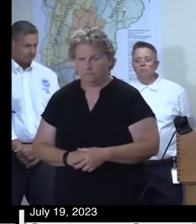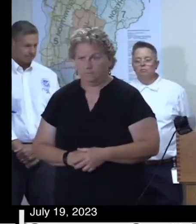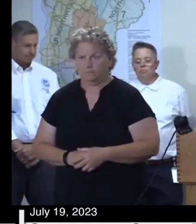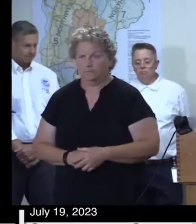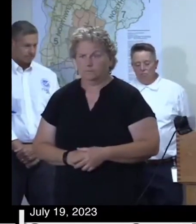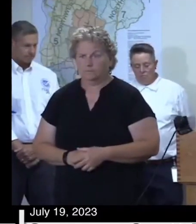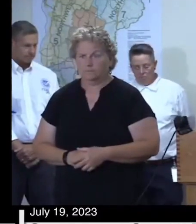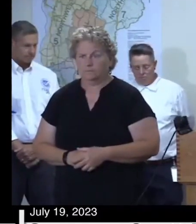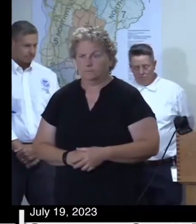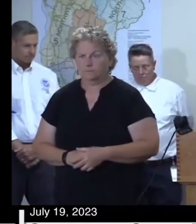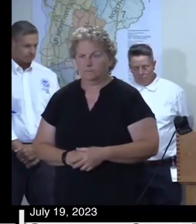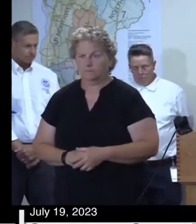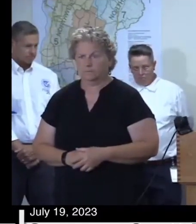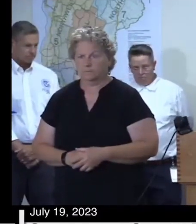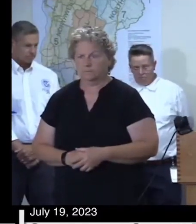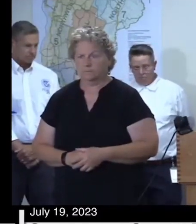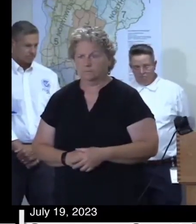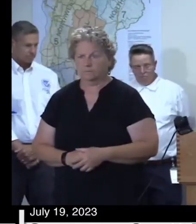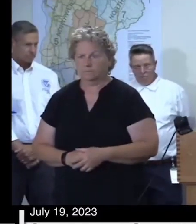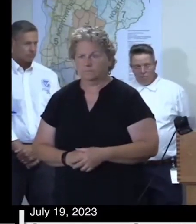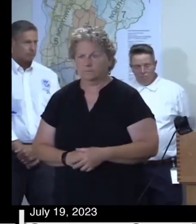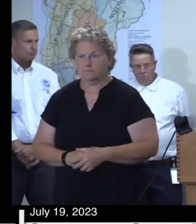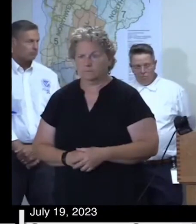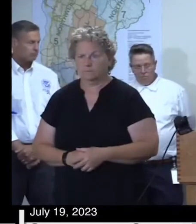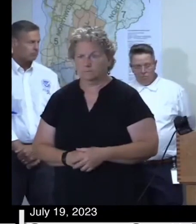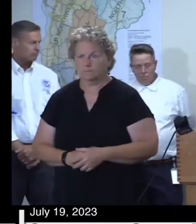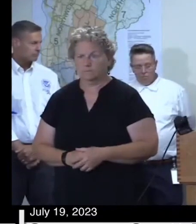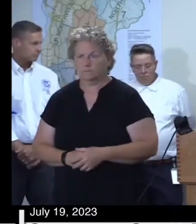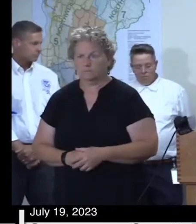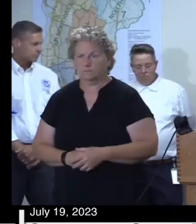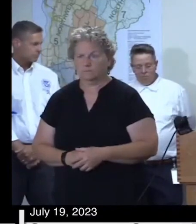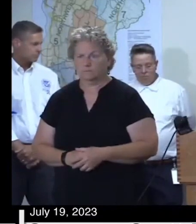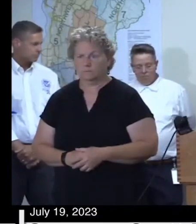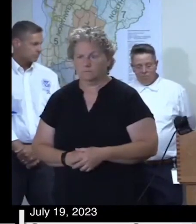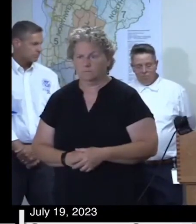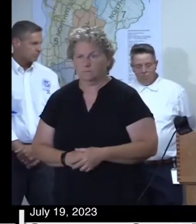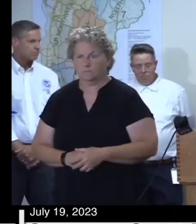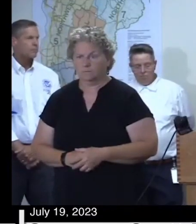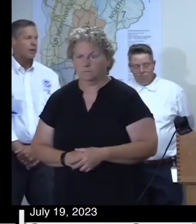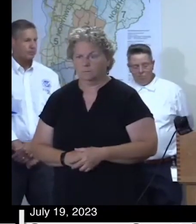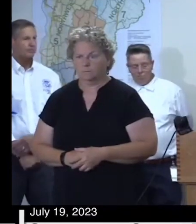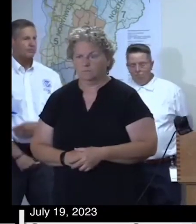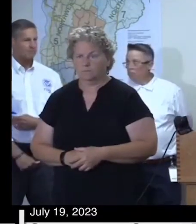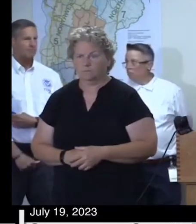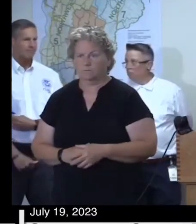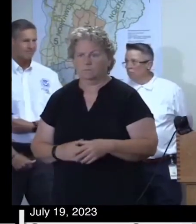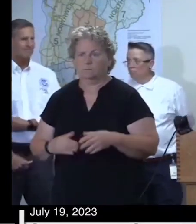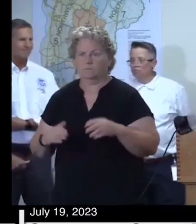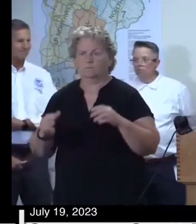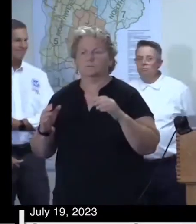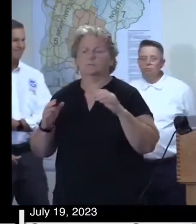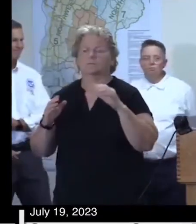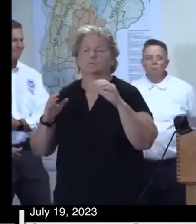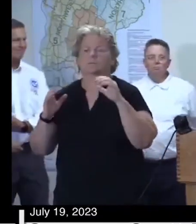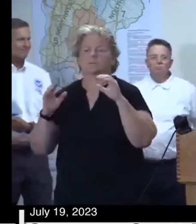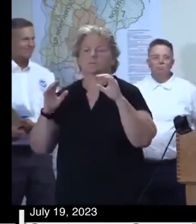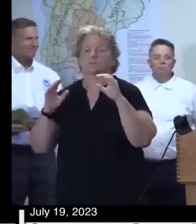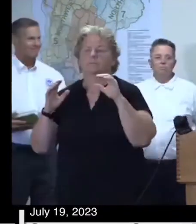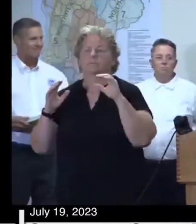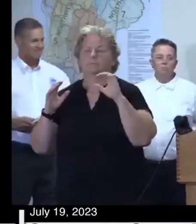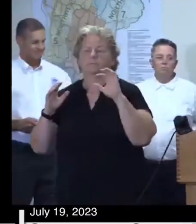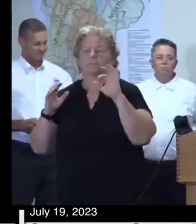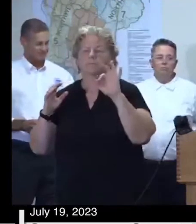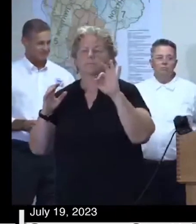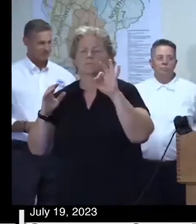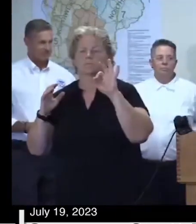why is it going to take so long to increase the number of counties that are being covered besides the six that have so far?